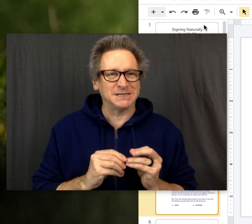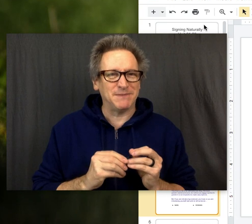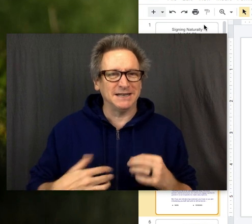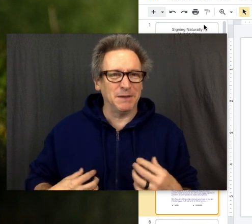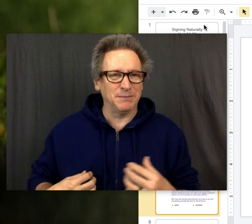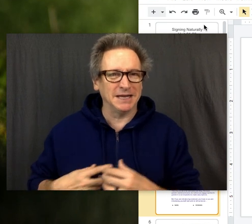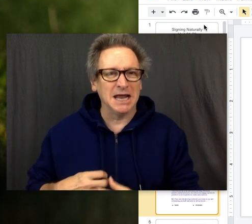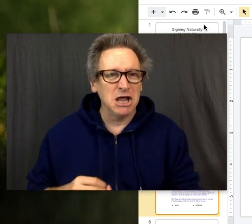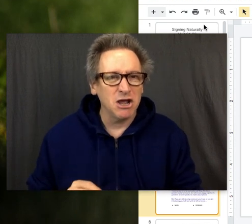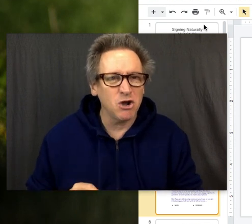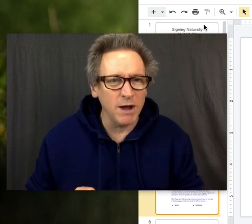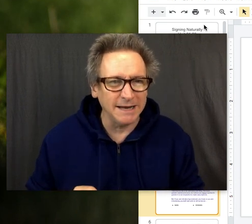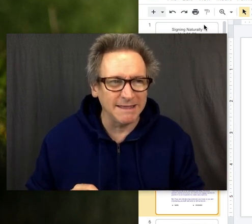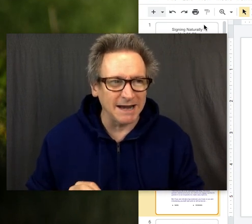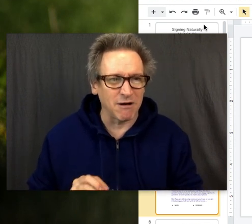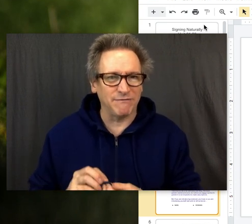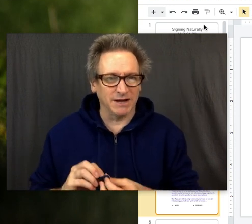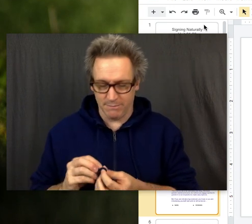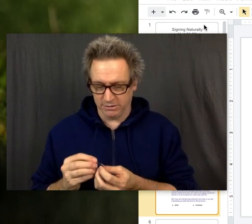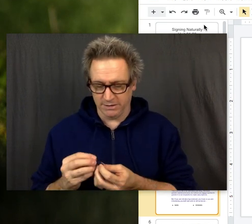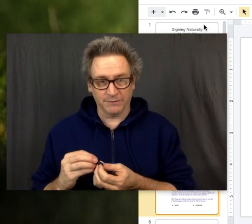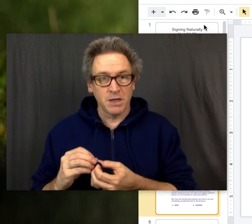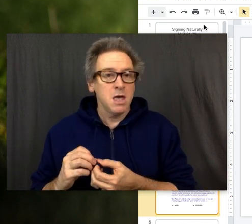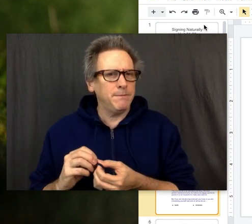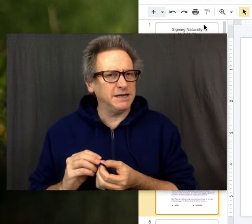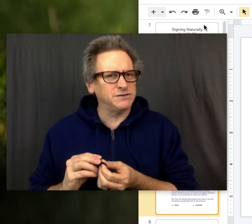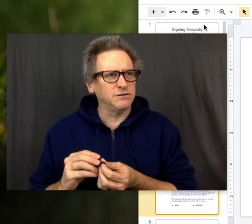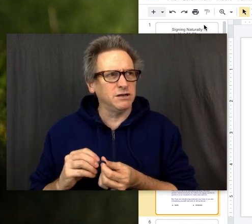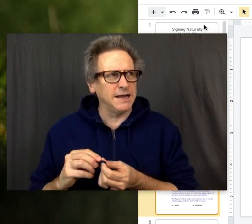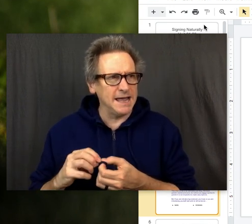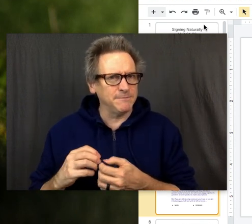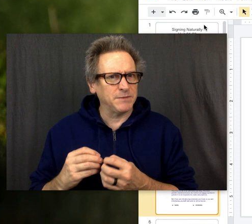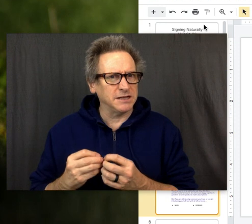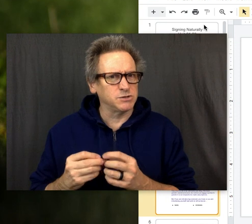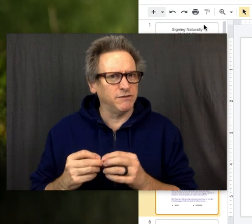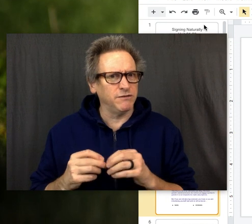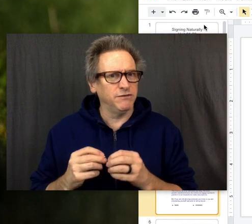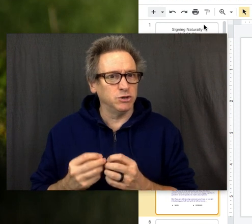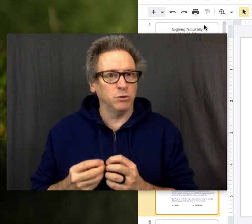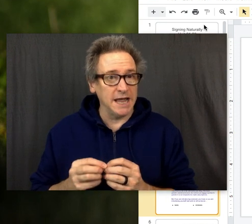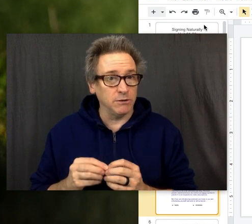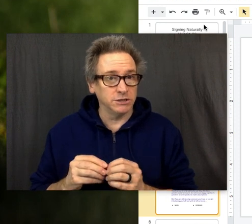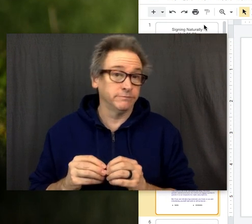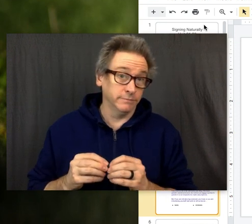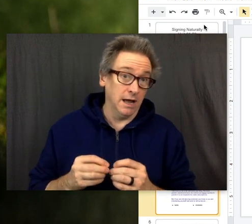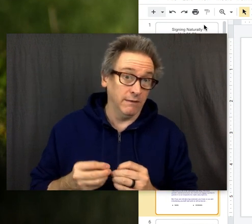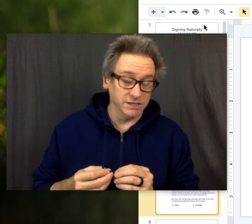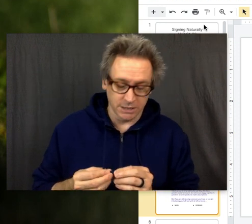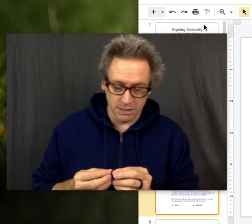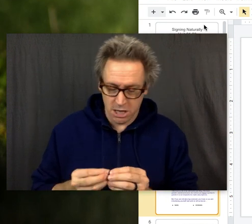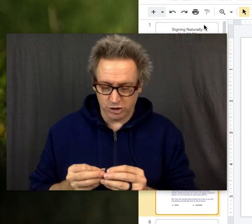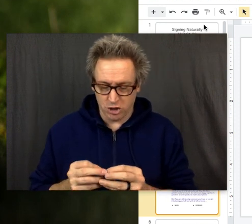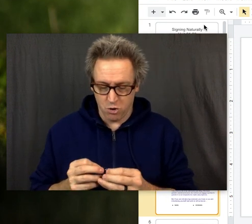wasn't expecting people to get quite that graphic about something. But it's also a very visual language,